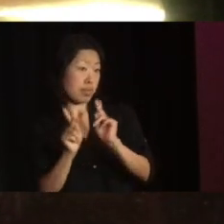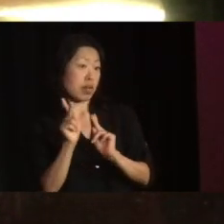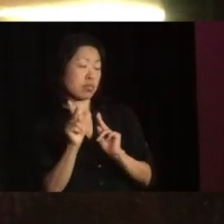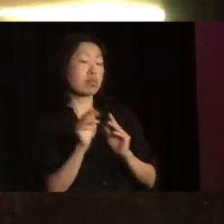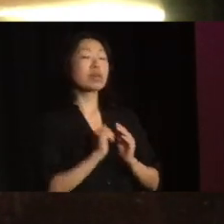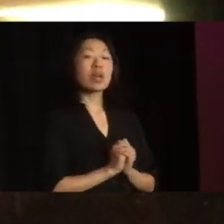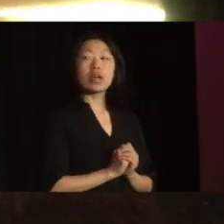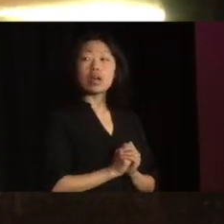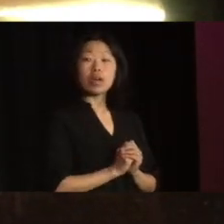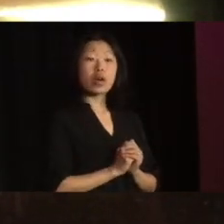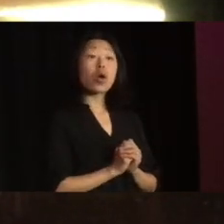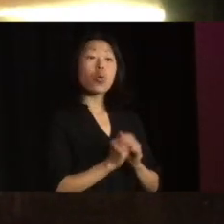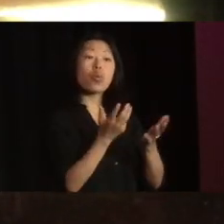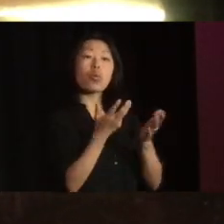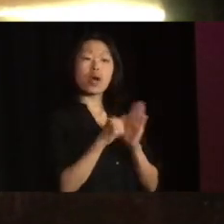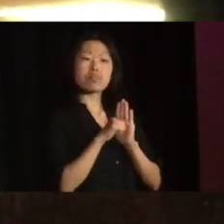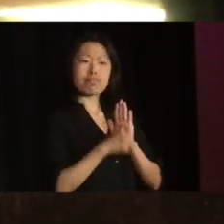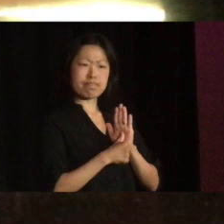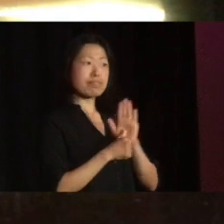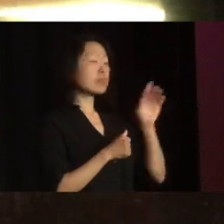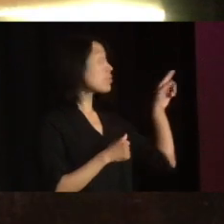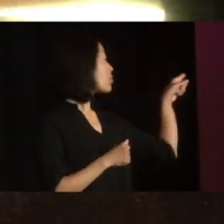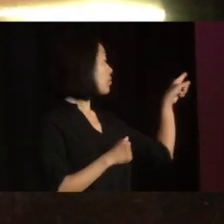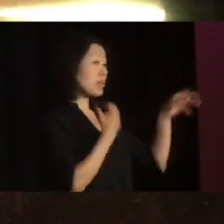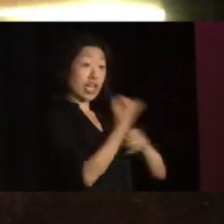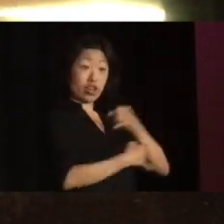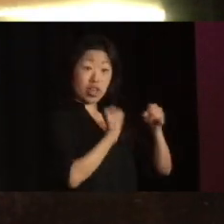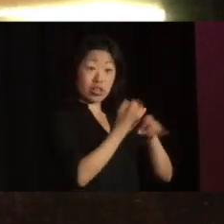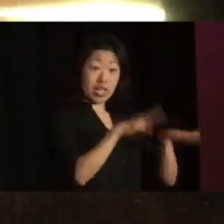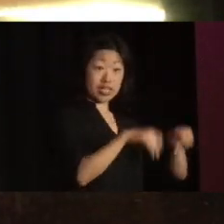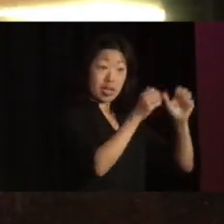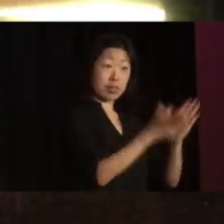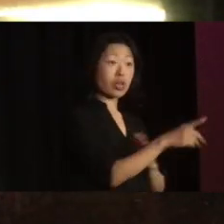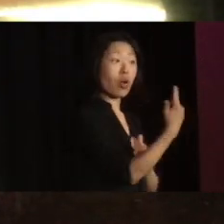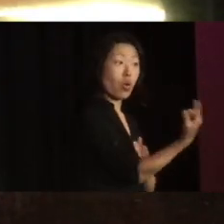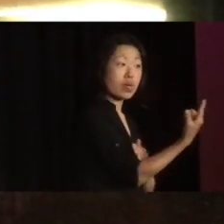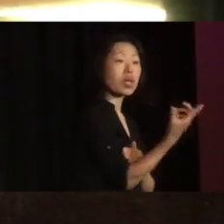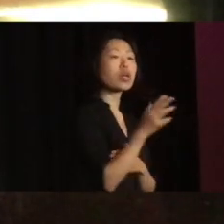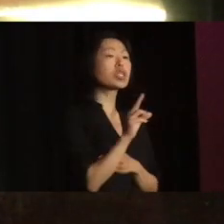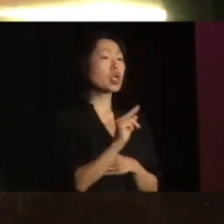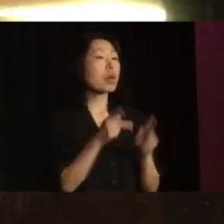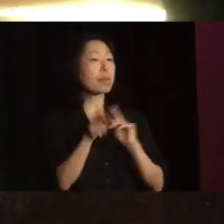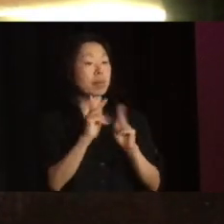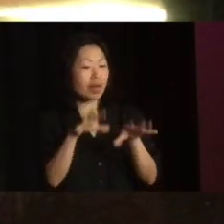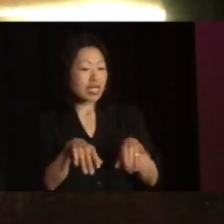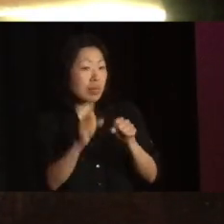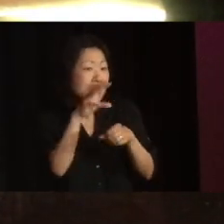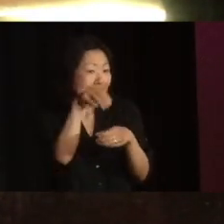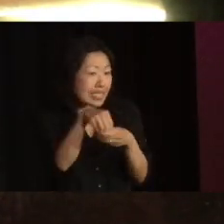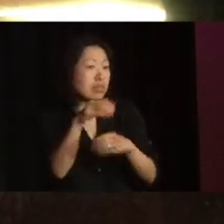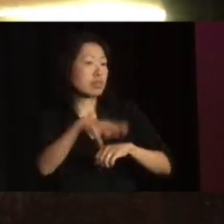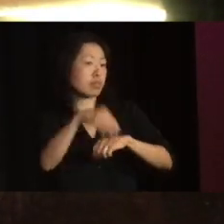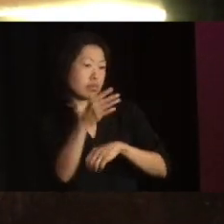do want to note that actually it wasn't just international adoptees, but I believe domestic as well.